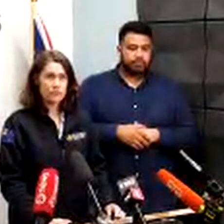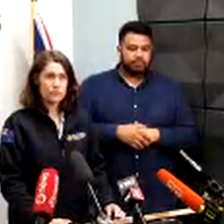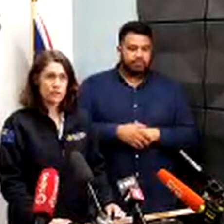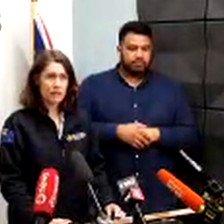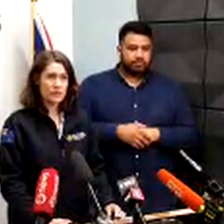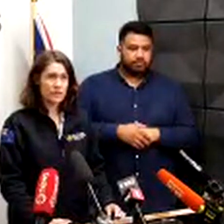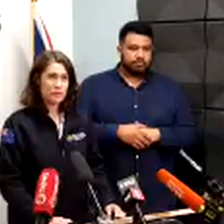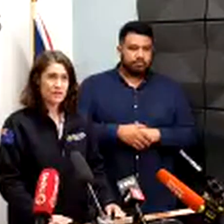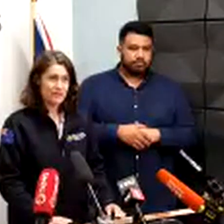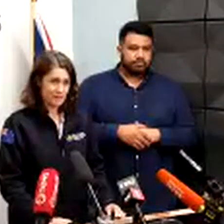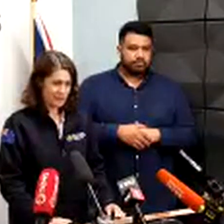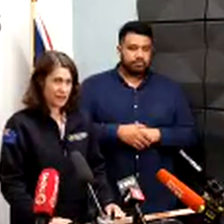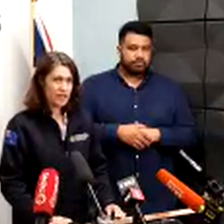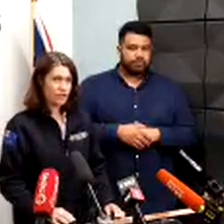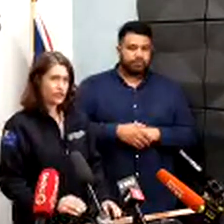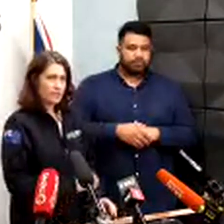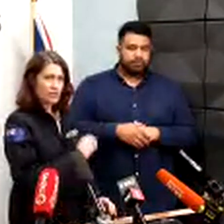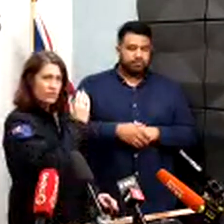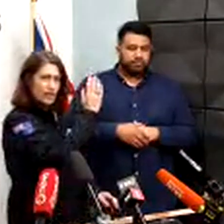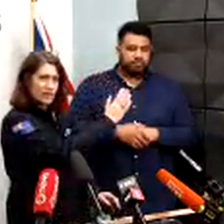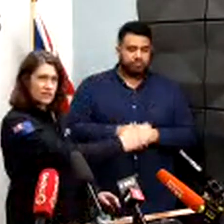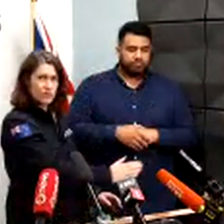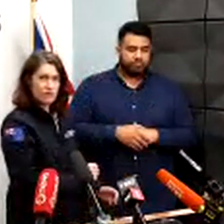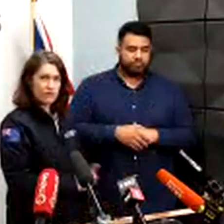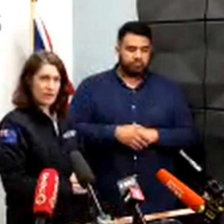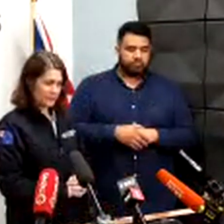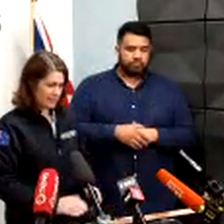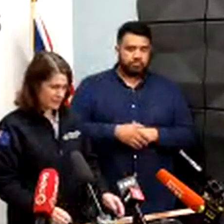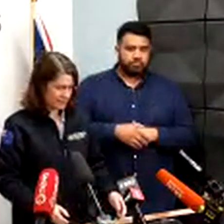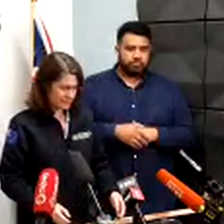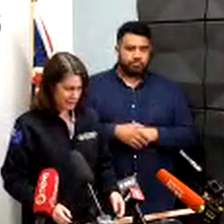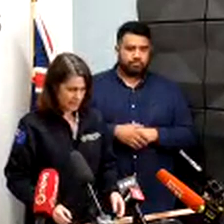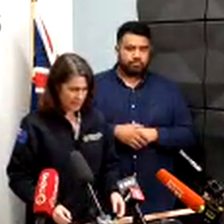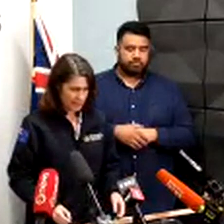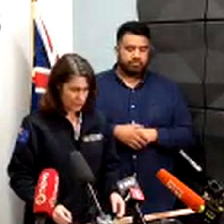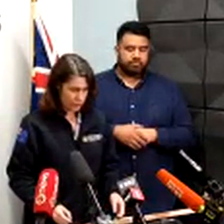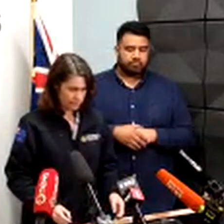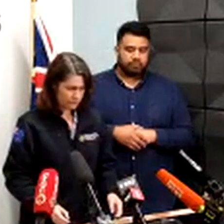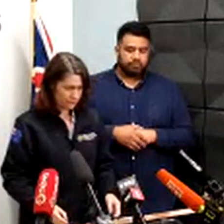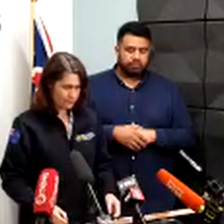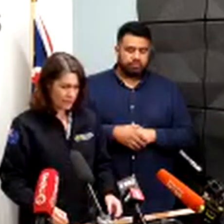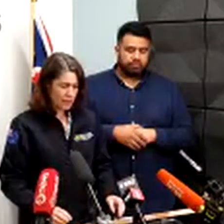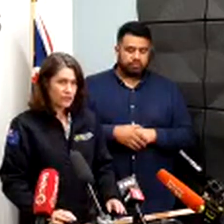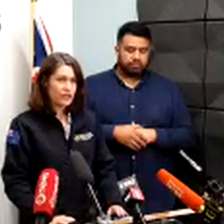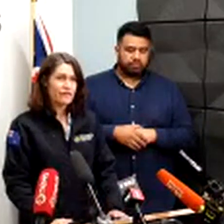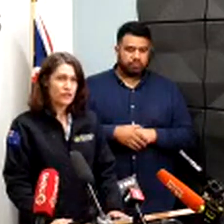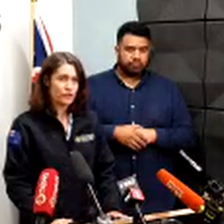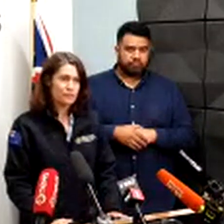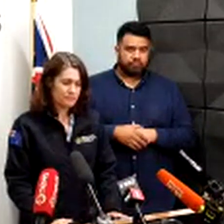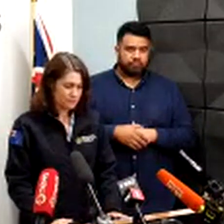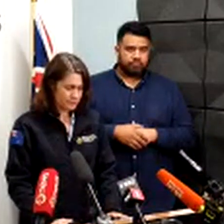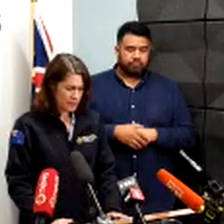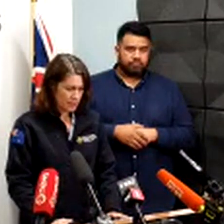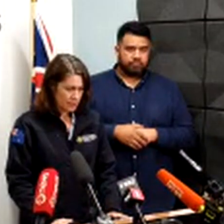Is that all okay with your cameras? Can you just make sure that Ellen is within frame, please? Thank you. Good